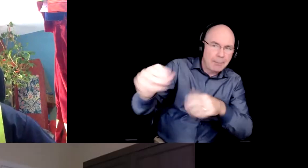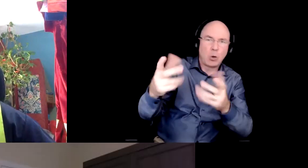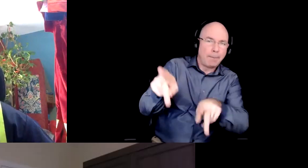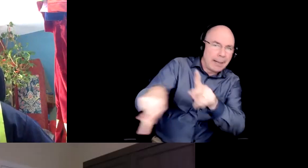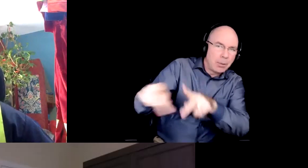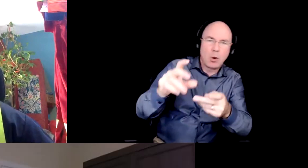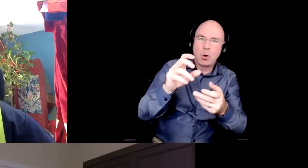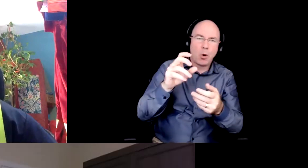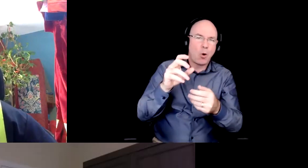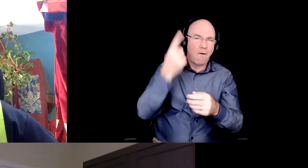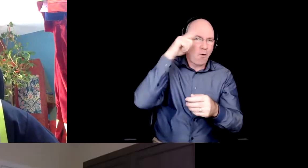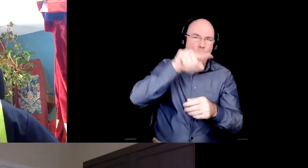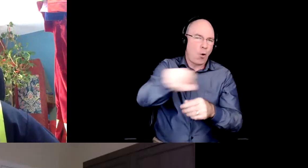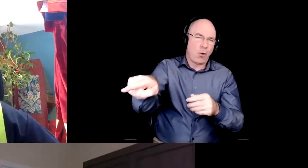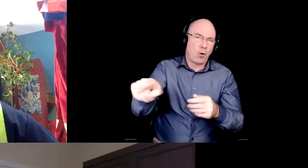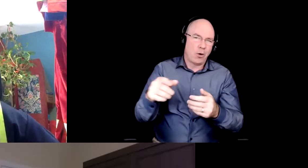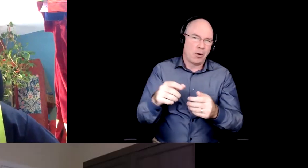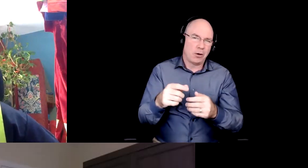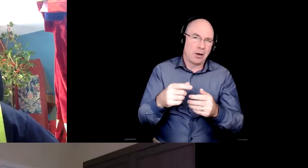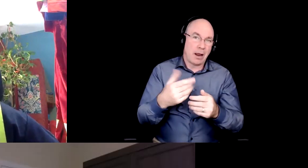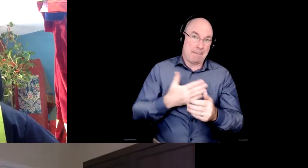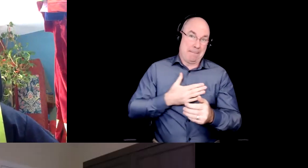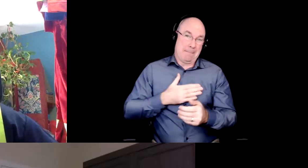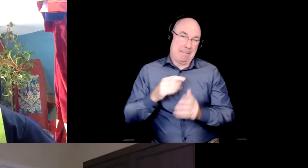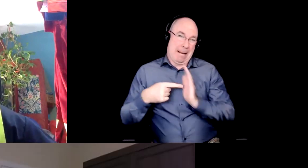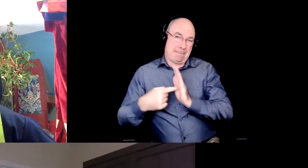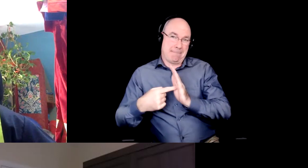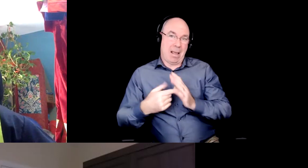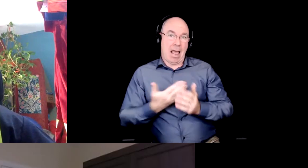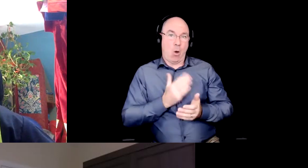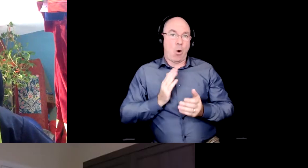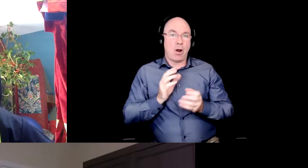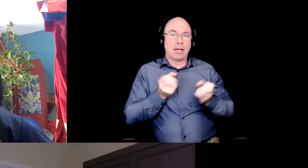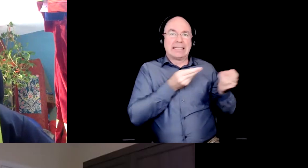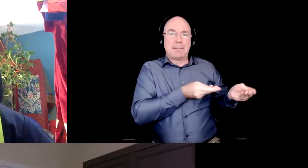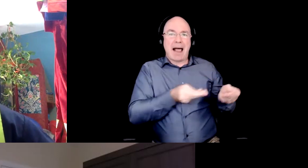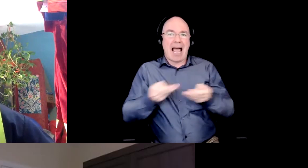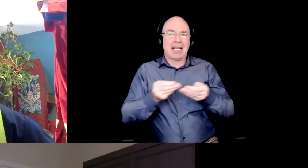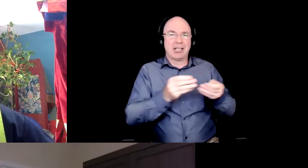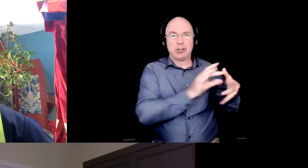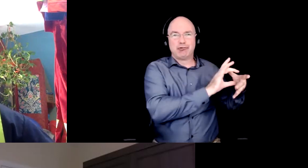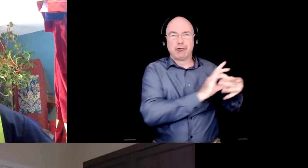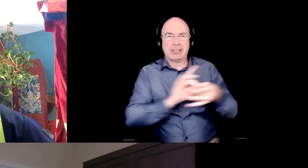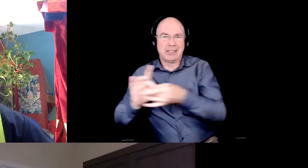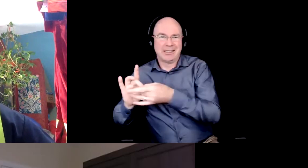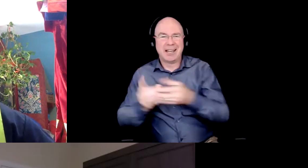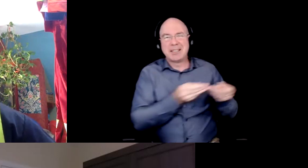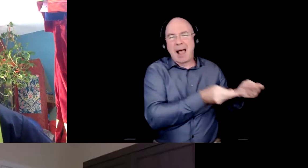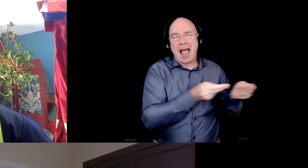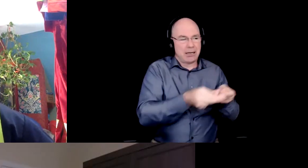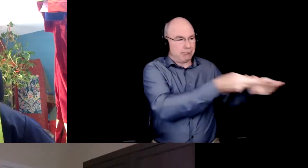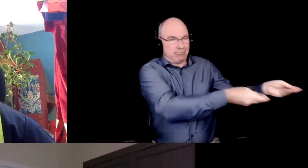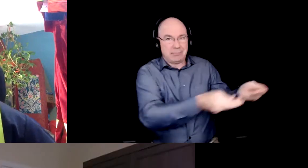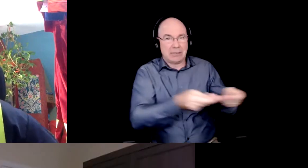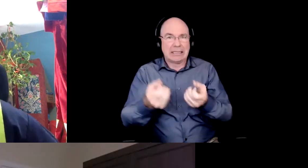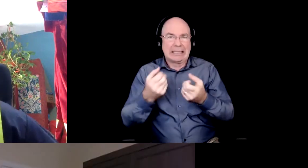going to service. Now we had to take a look at the impact of our supply chain. So when you look at your supply chain, keep it